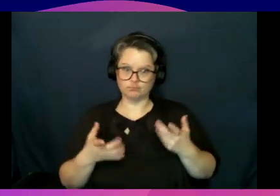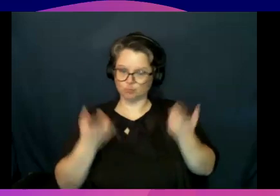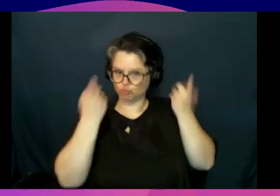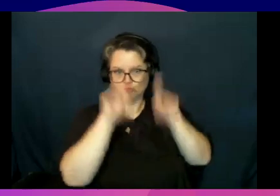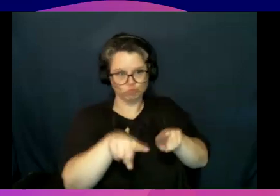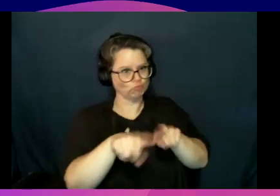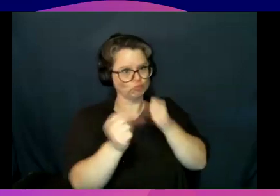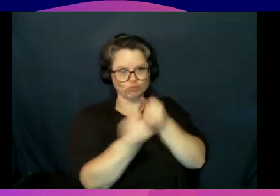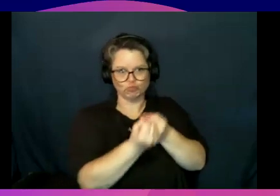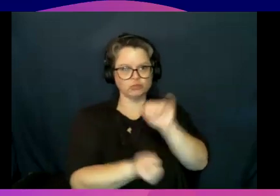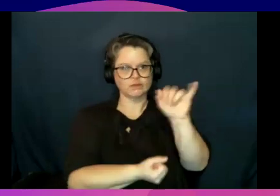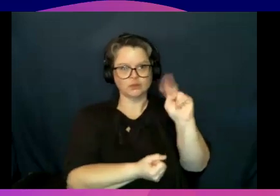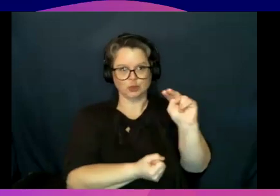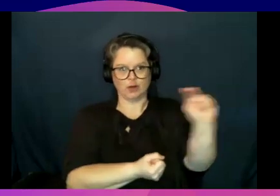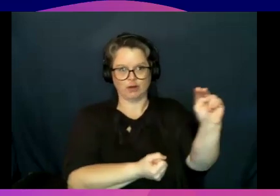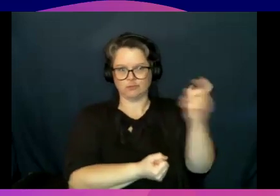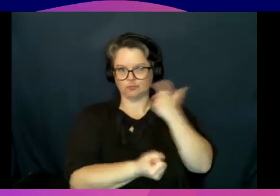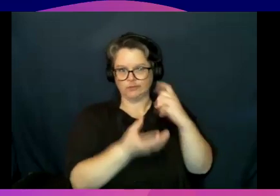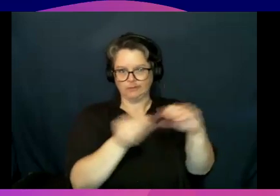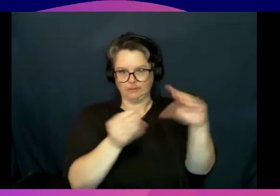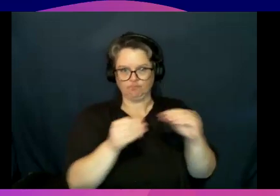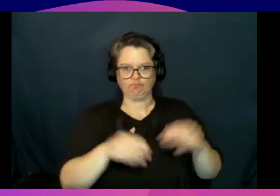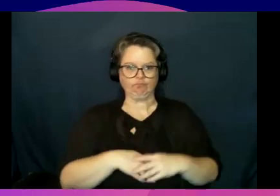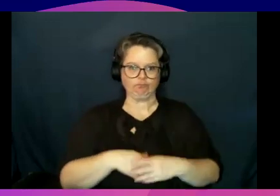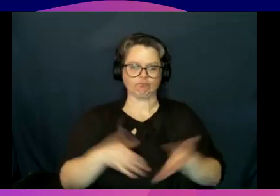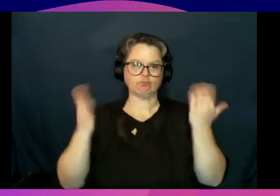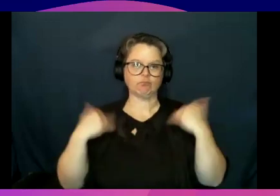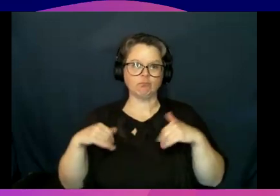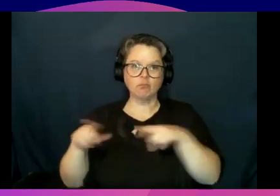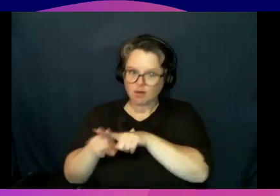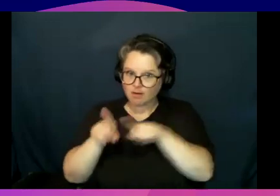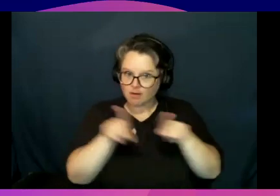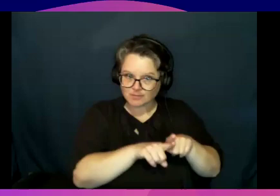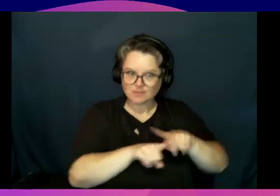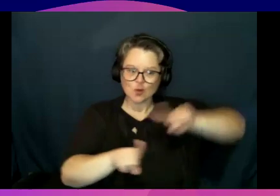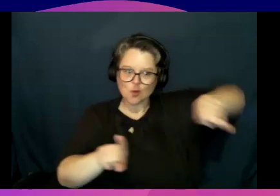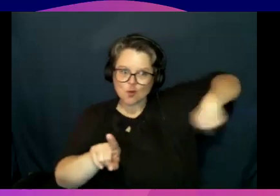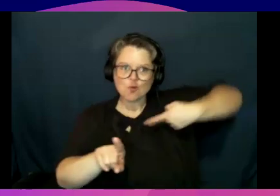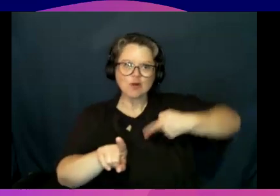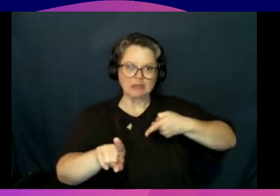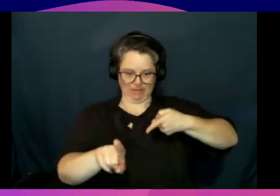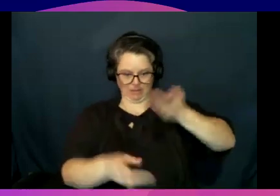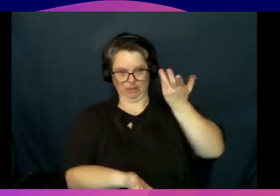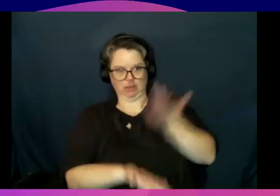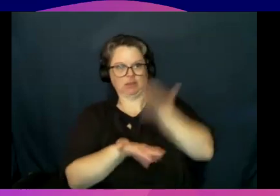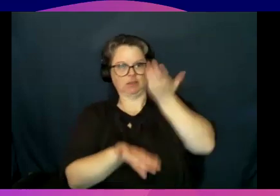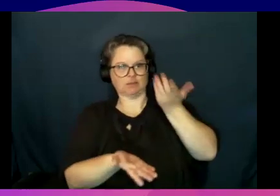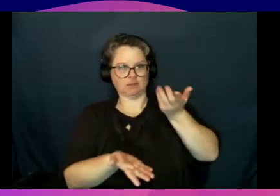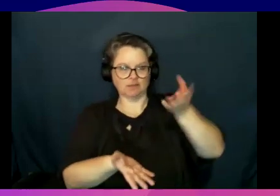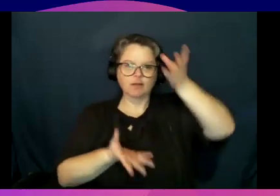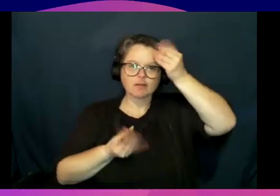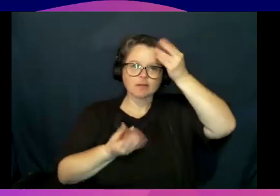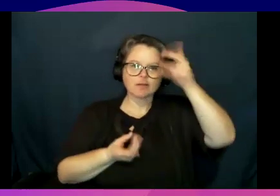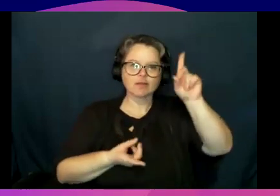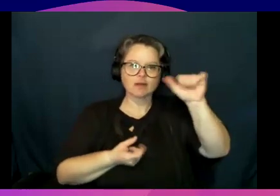sometimes we do need data. We need something to be able to show that this is not just a me issue. And so, some of the stats I talked about,